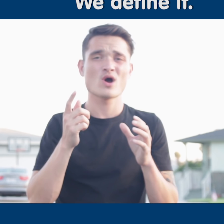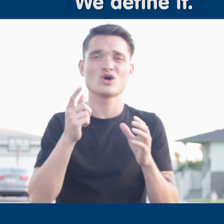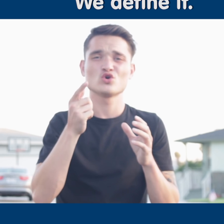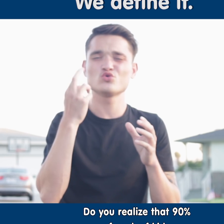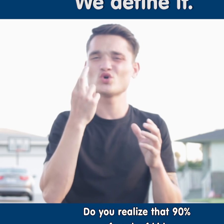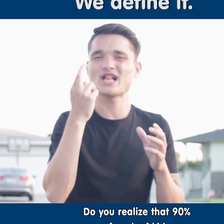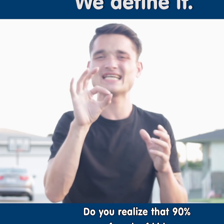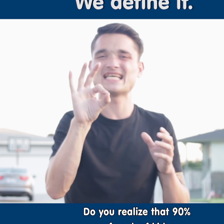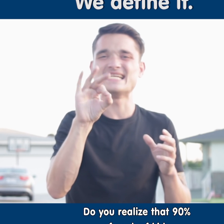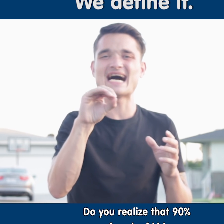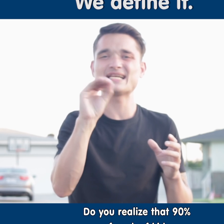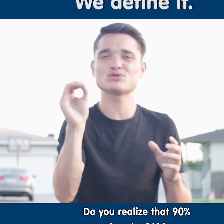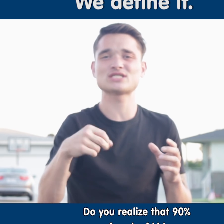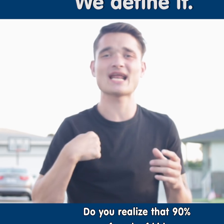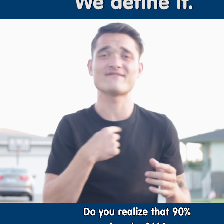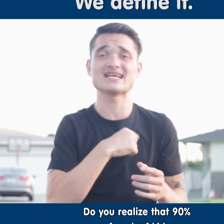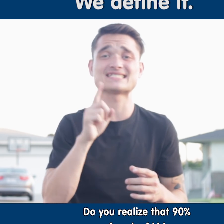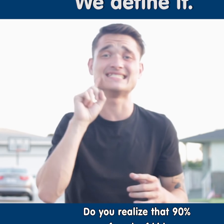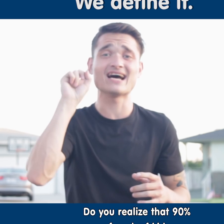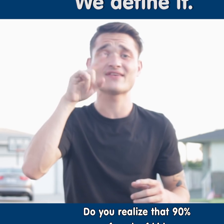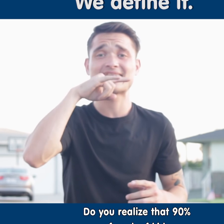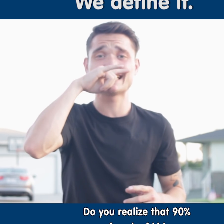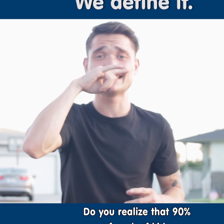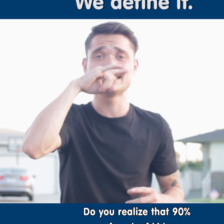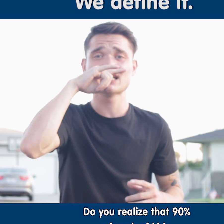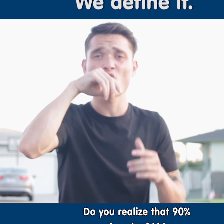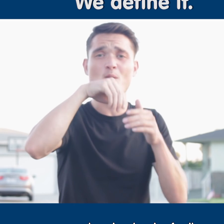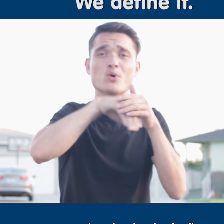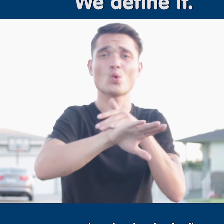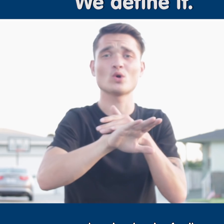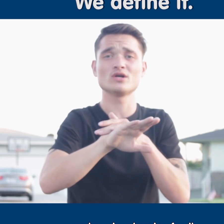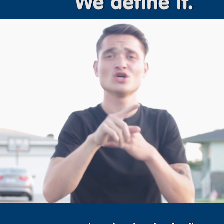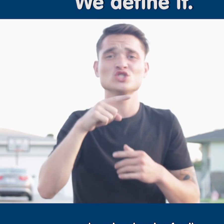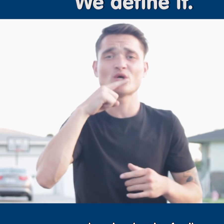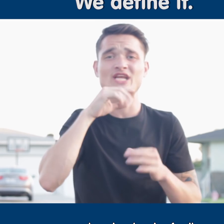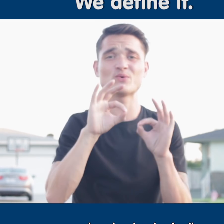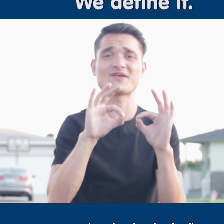You realize that 90% of us deaf kids are born in a hearing family.